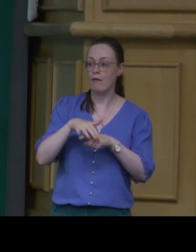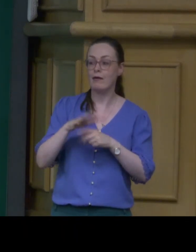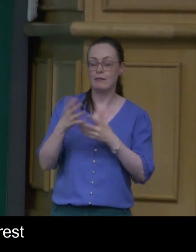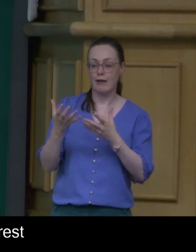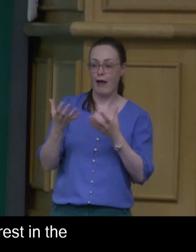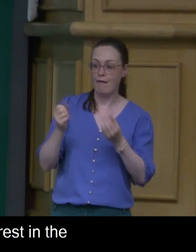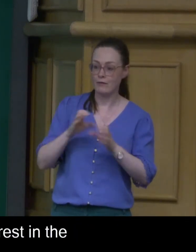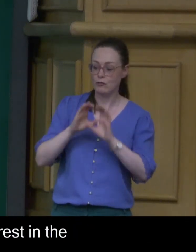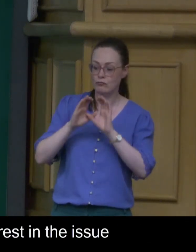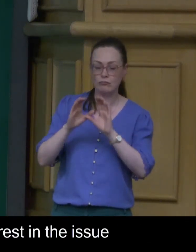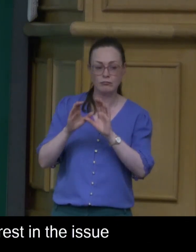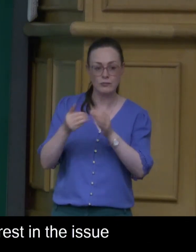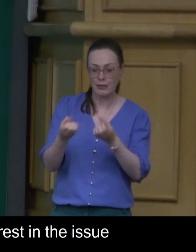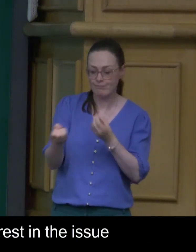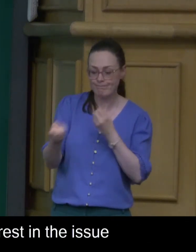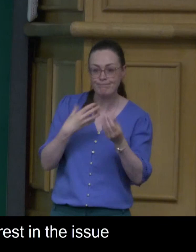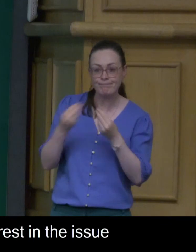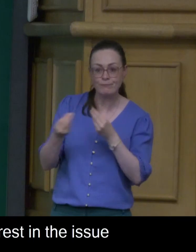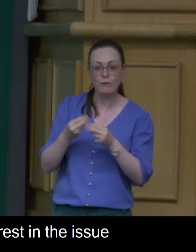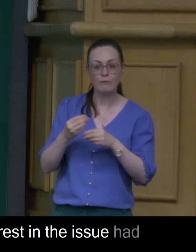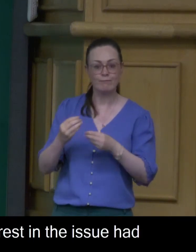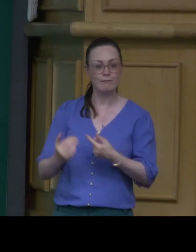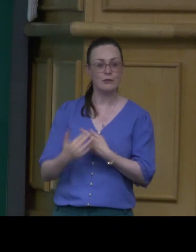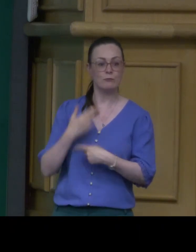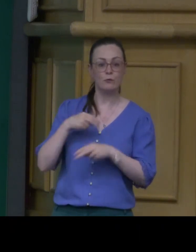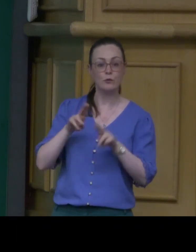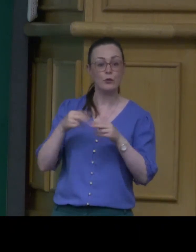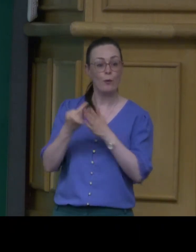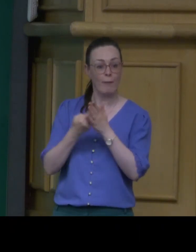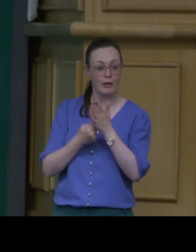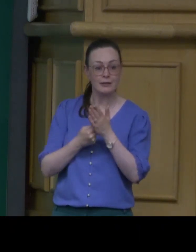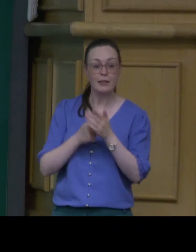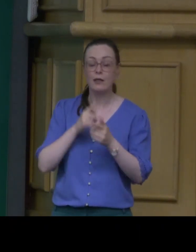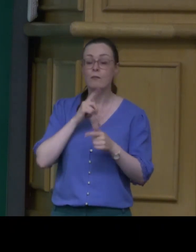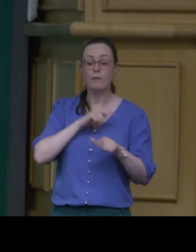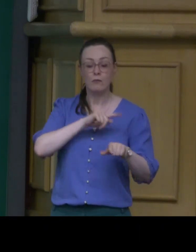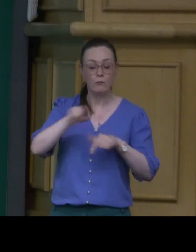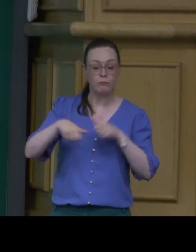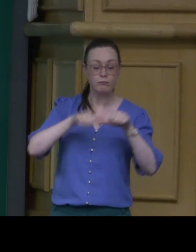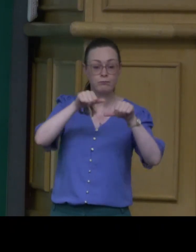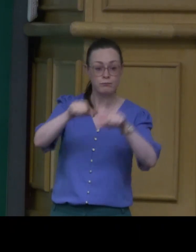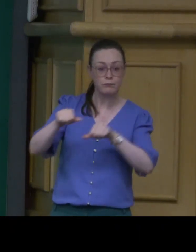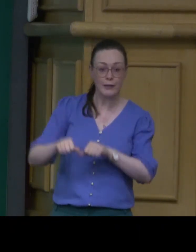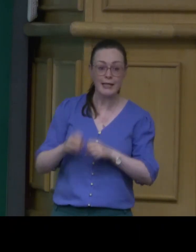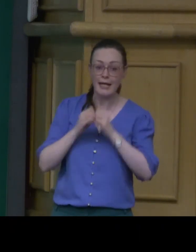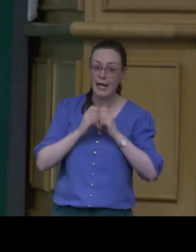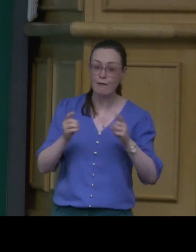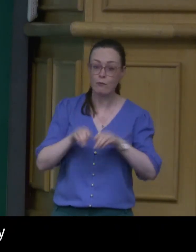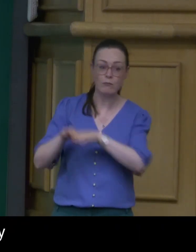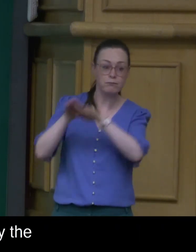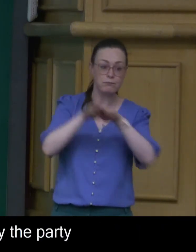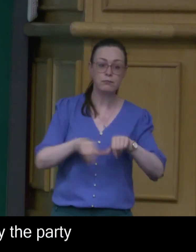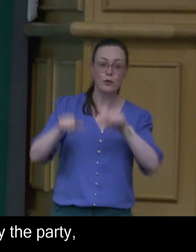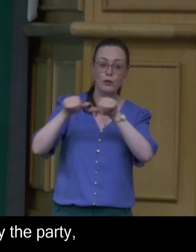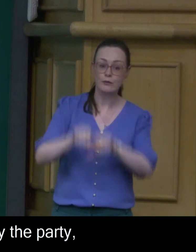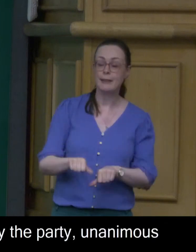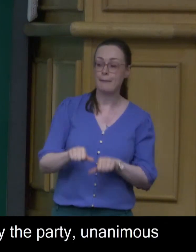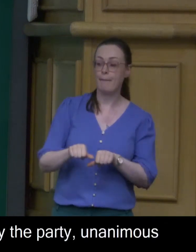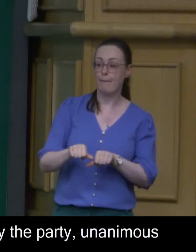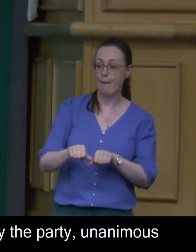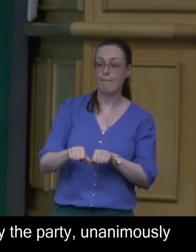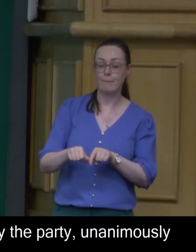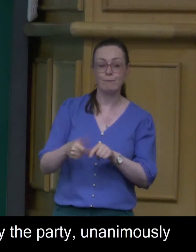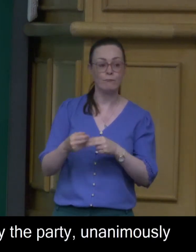had contributed to a new policy, it was agreed by the party unanimously a